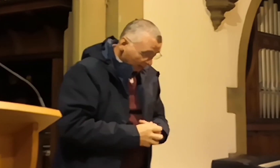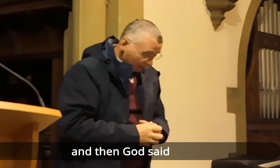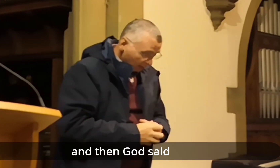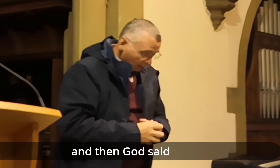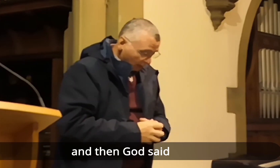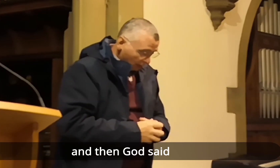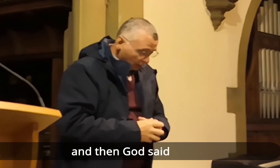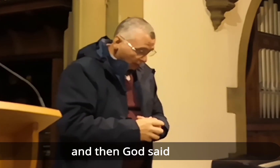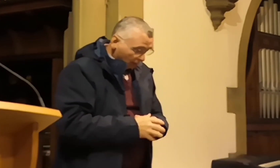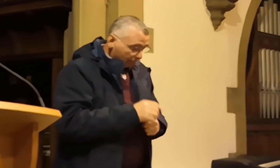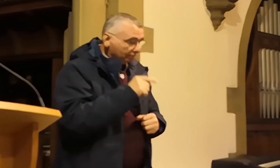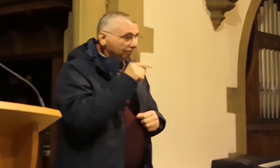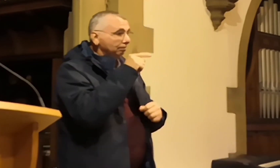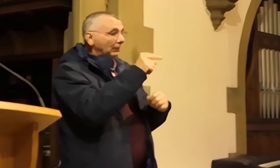And then God said,